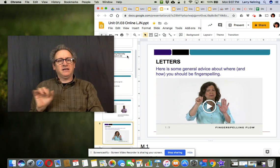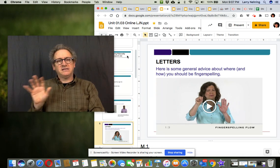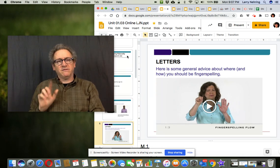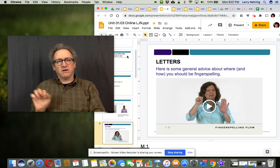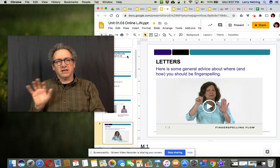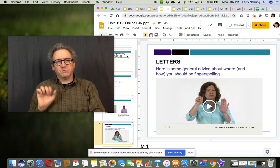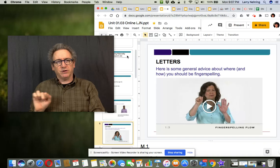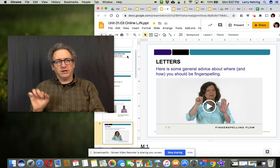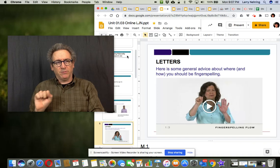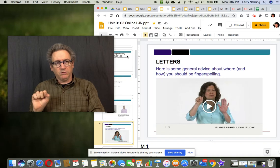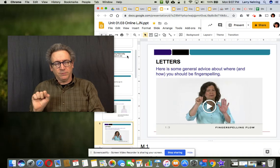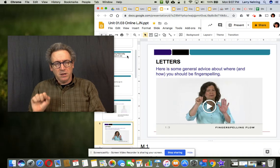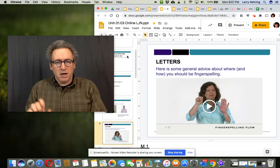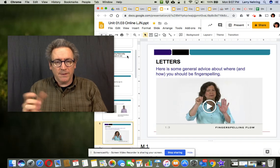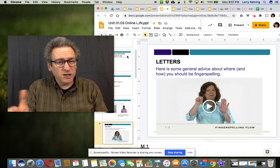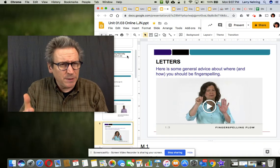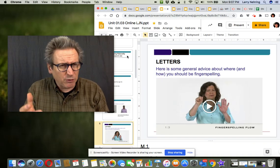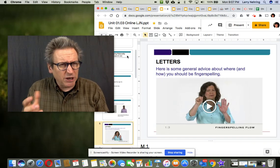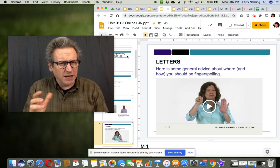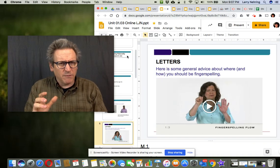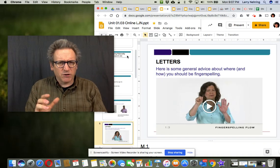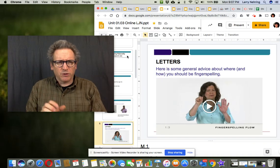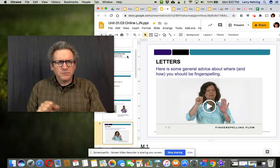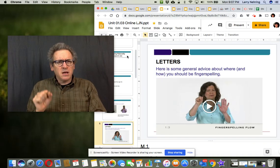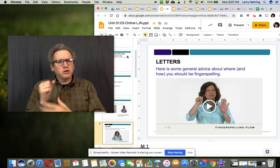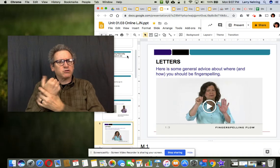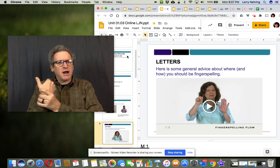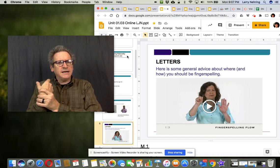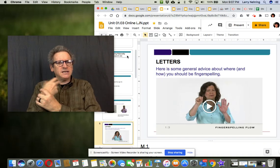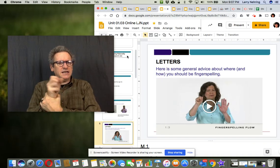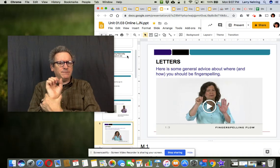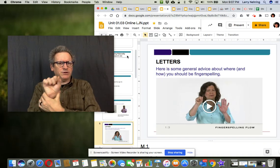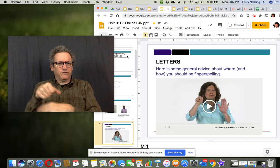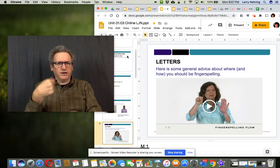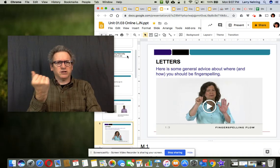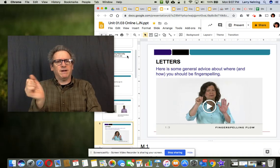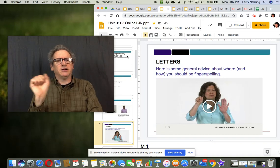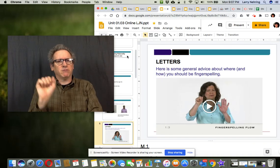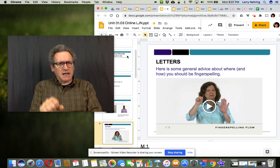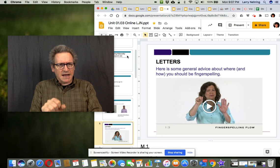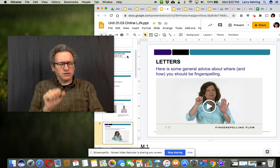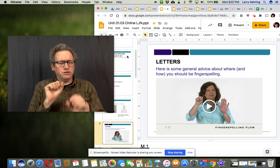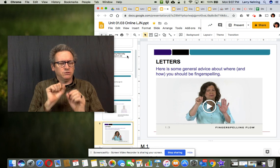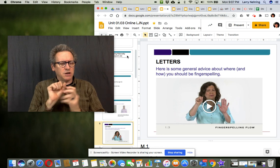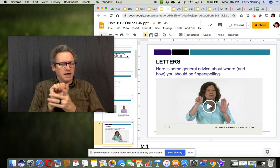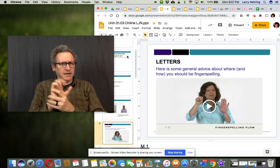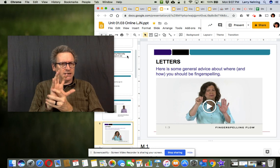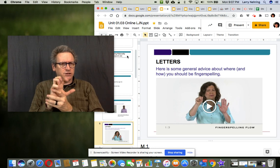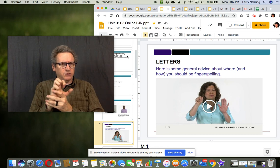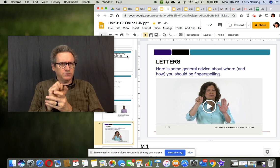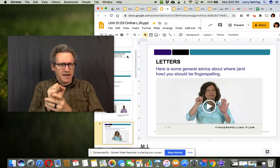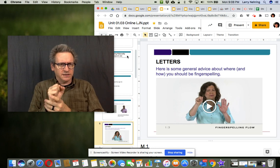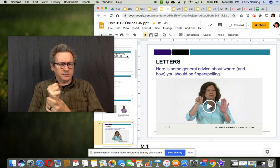but at least in the front, it's pretty stable. And then it should be pretty comfortable. Try to keep your fingerspelling relaxed. Do not